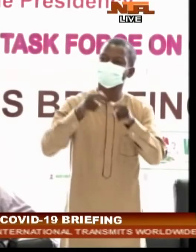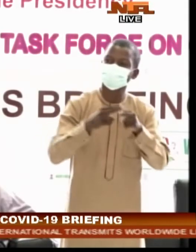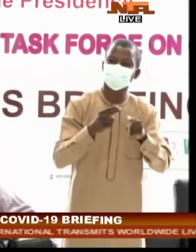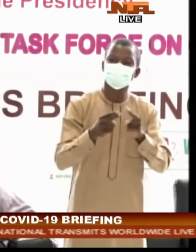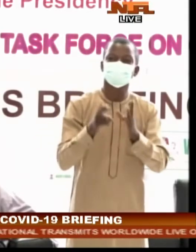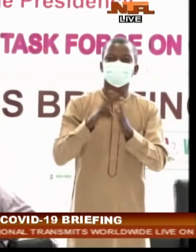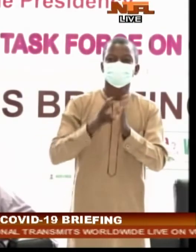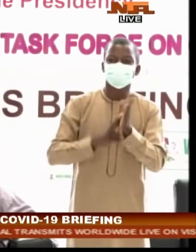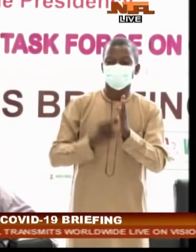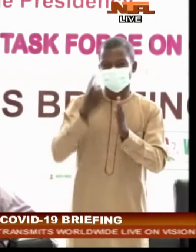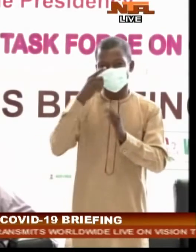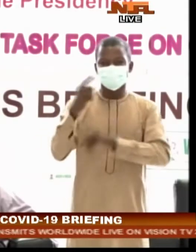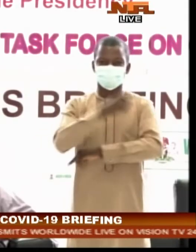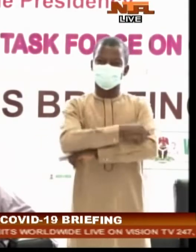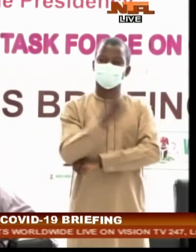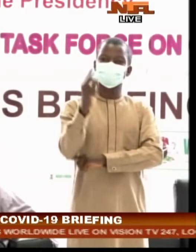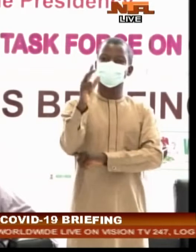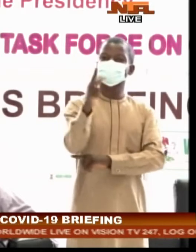the 3rd of September